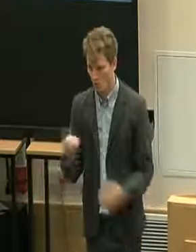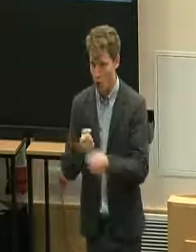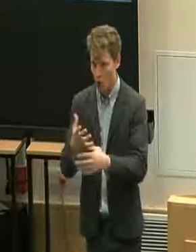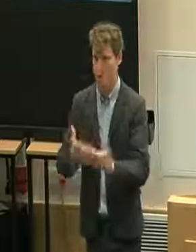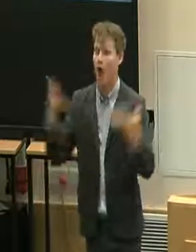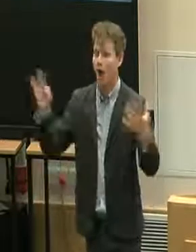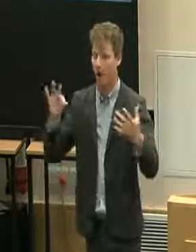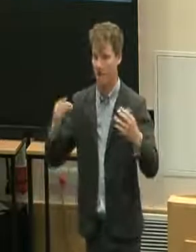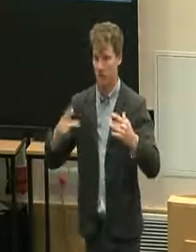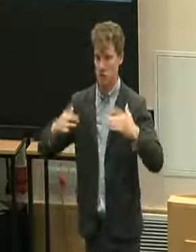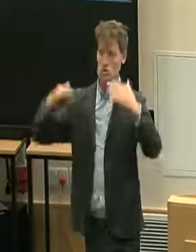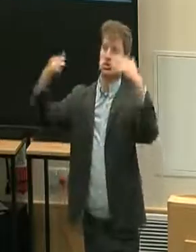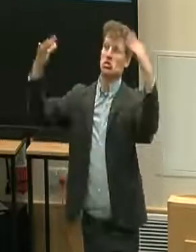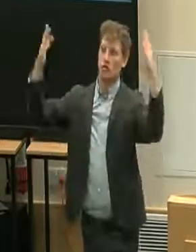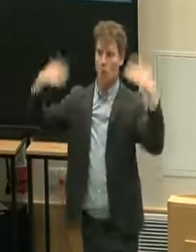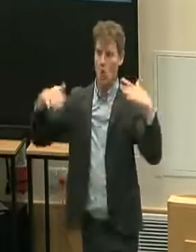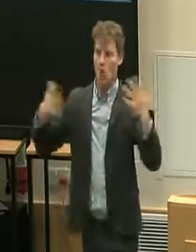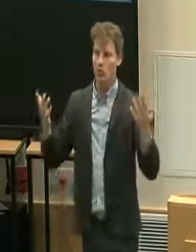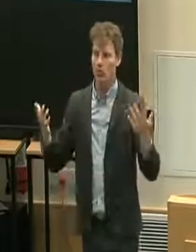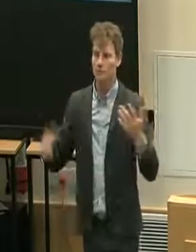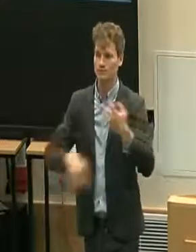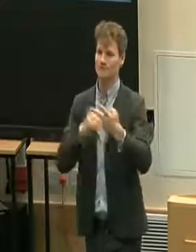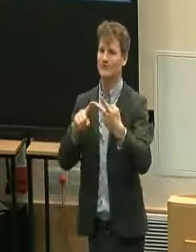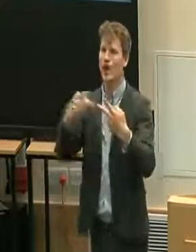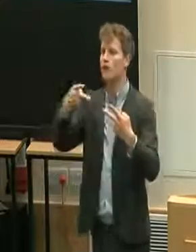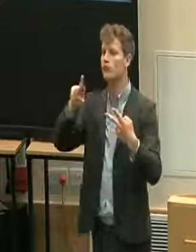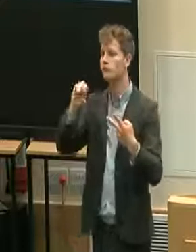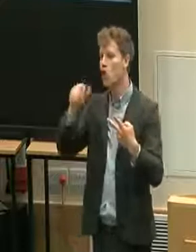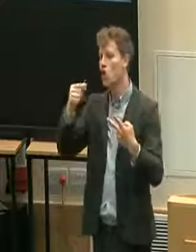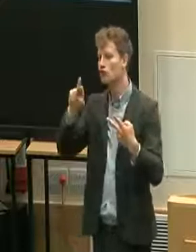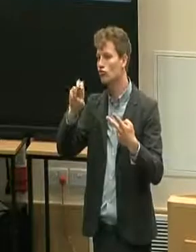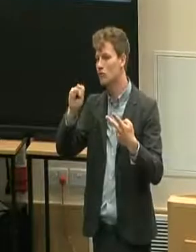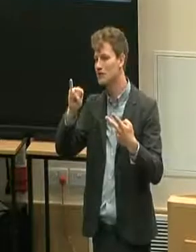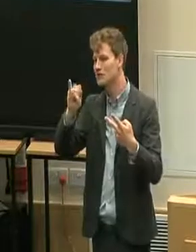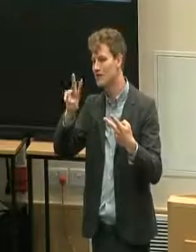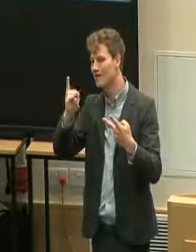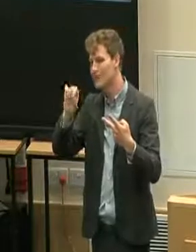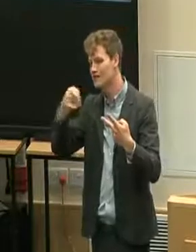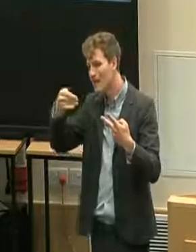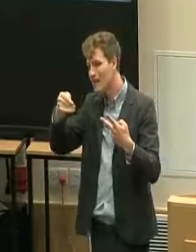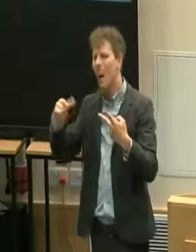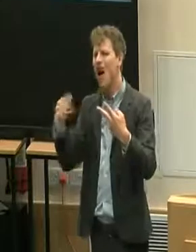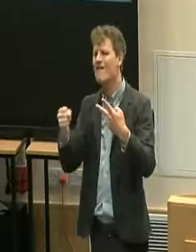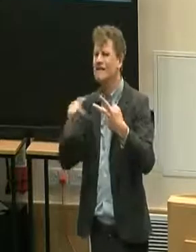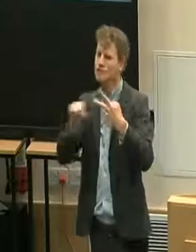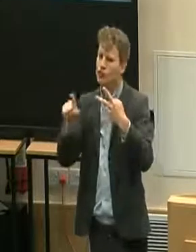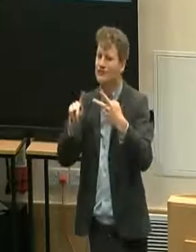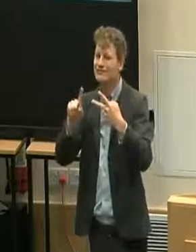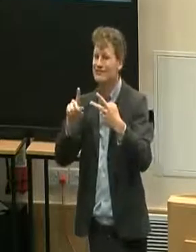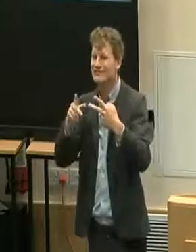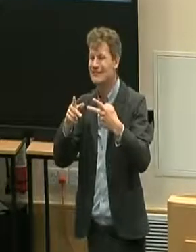or progressive actualization goes by, there are different versions of it and different manifestations of it. I'm talking about the cultural